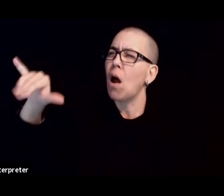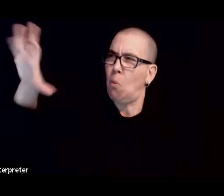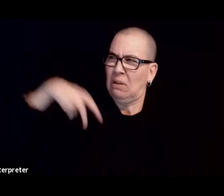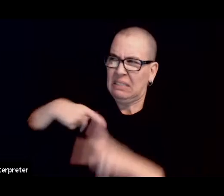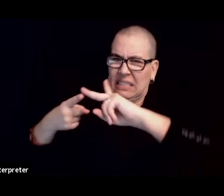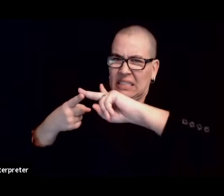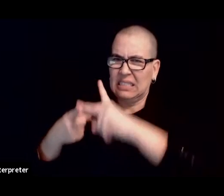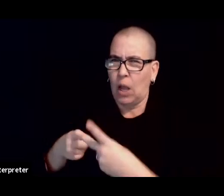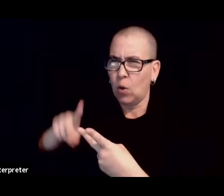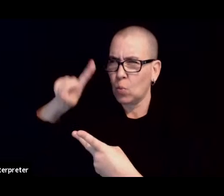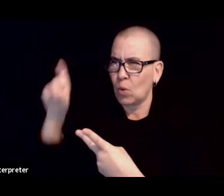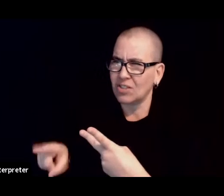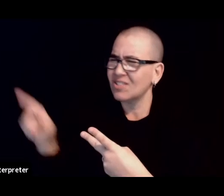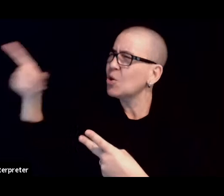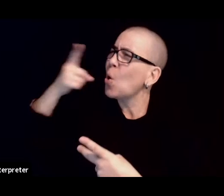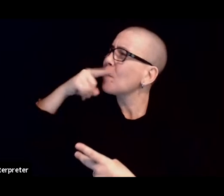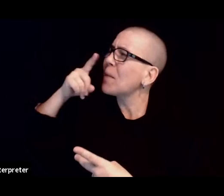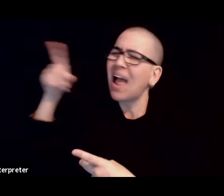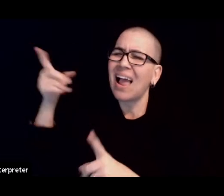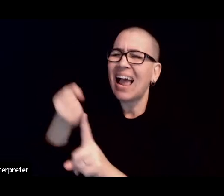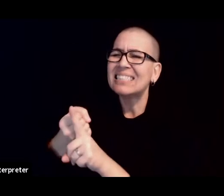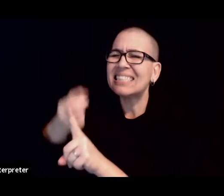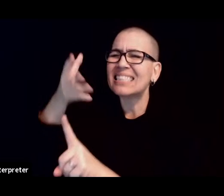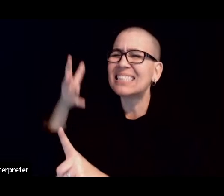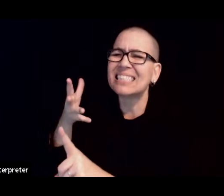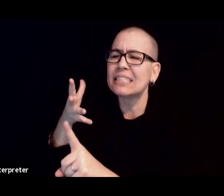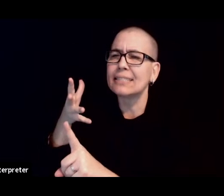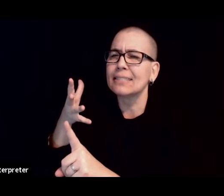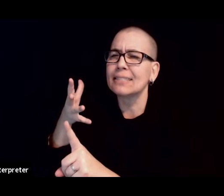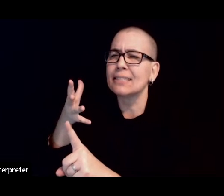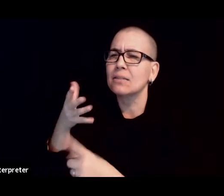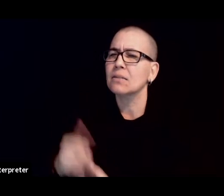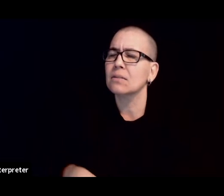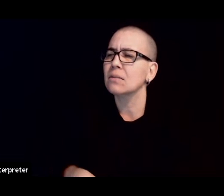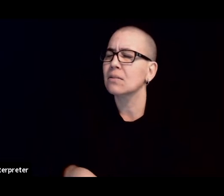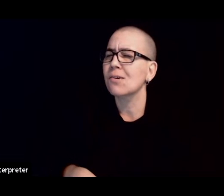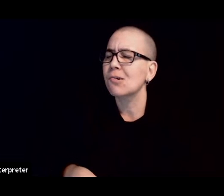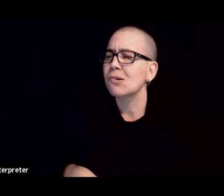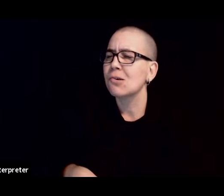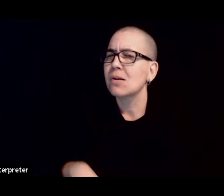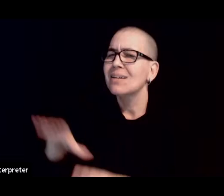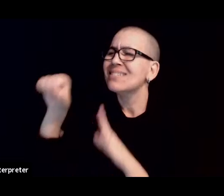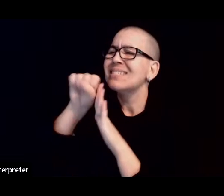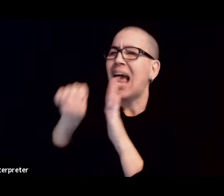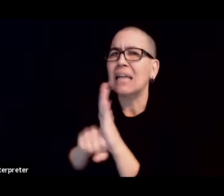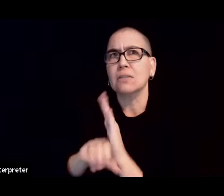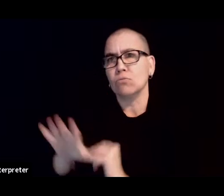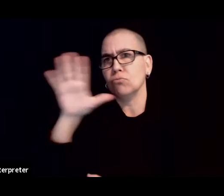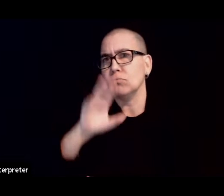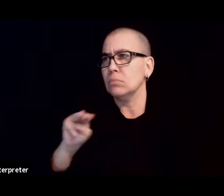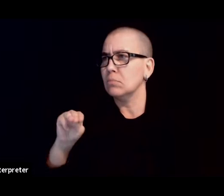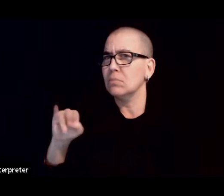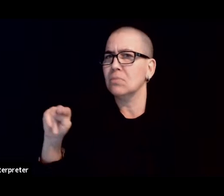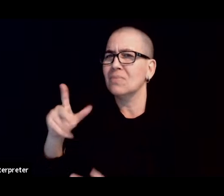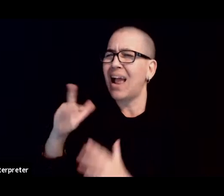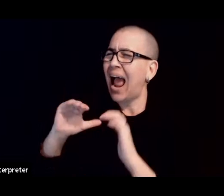more detail how the state is allocating doses to specific regions of the state,